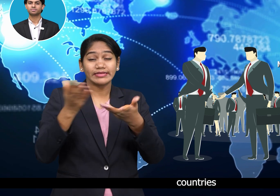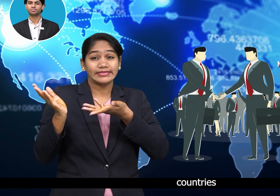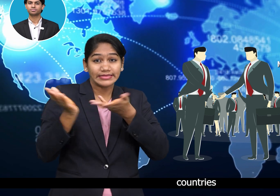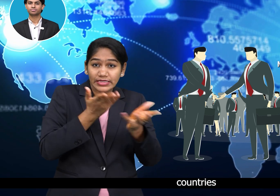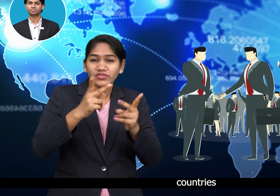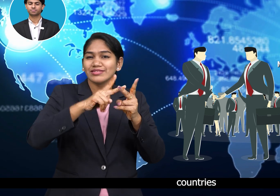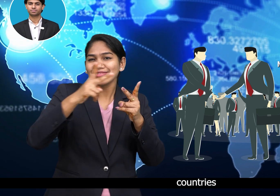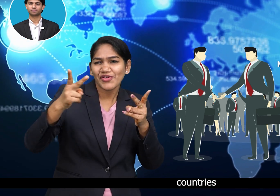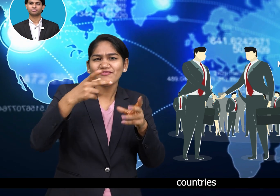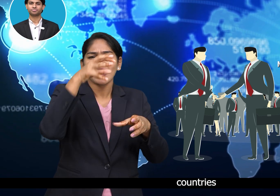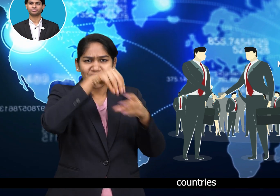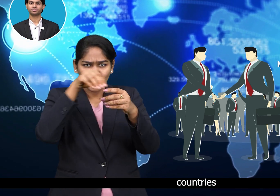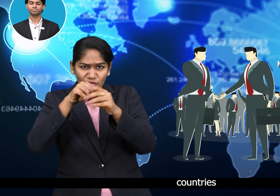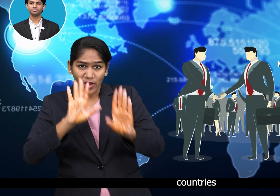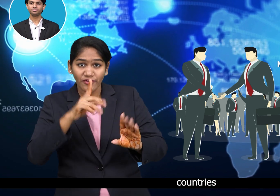countries.